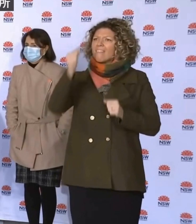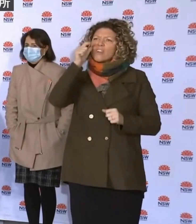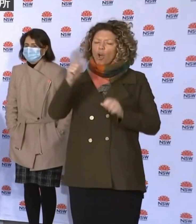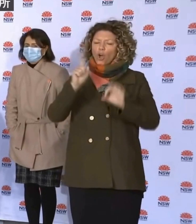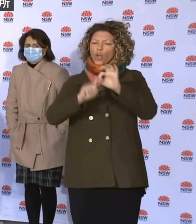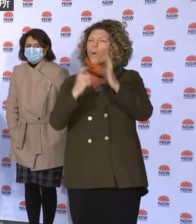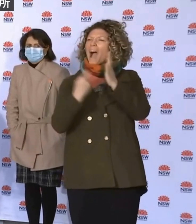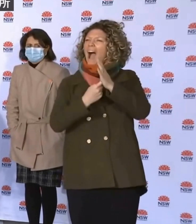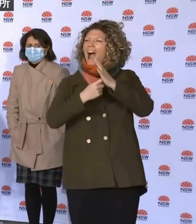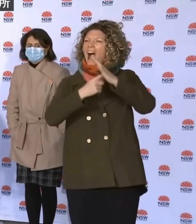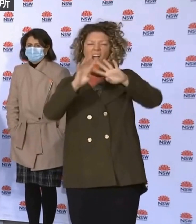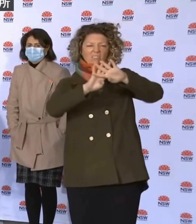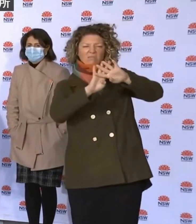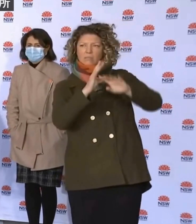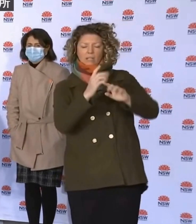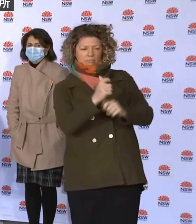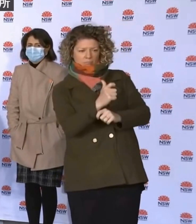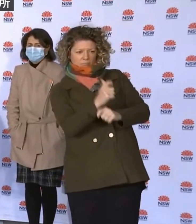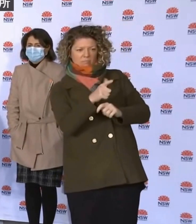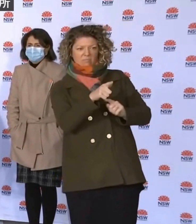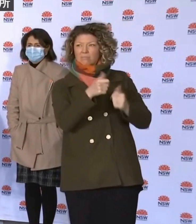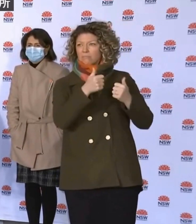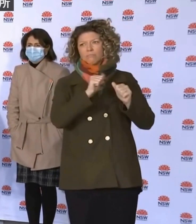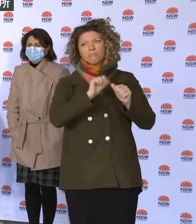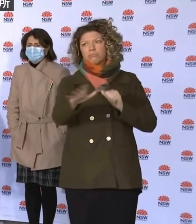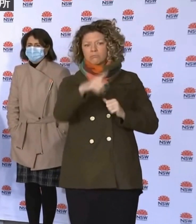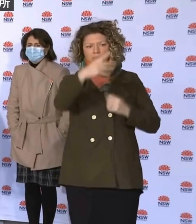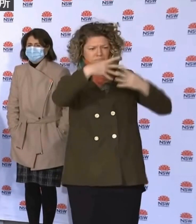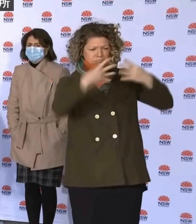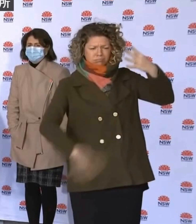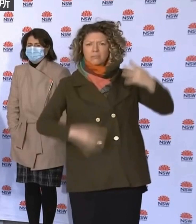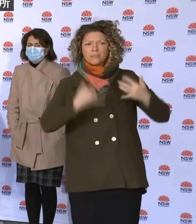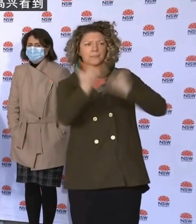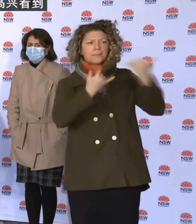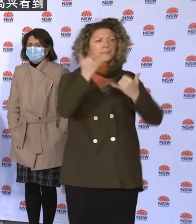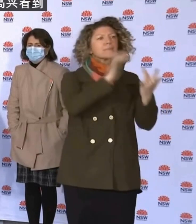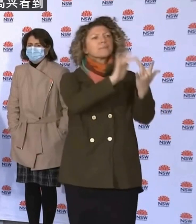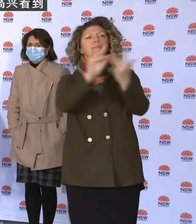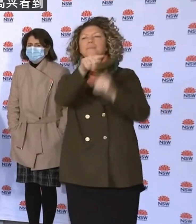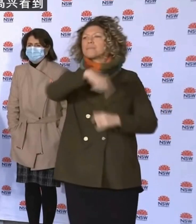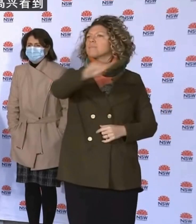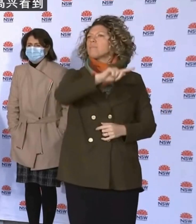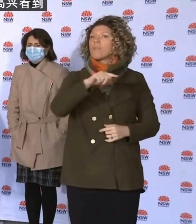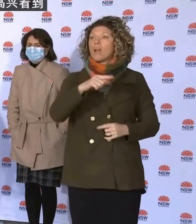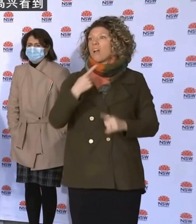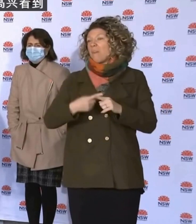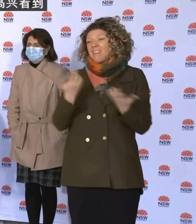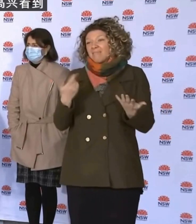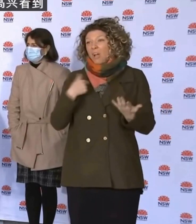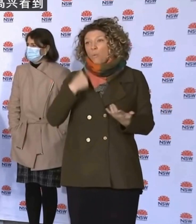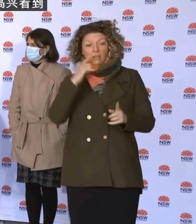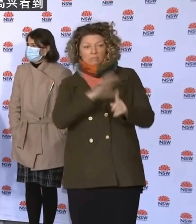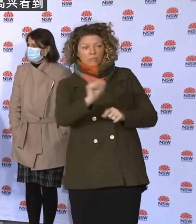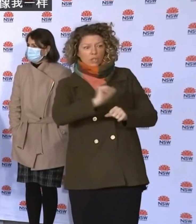venues that people are being exposed at are venues that are essential. You know, people need to go to supermarkets.